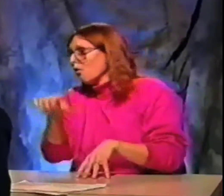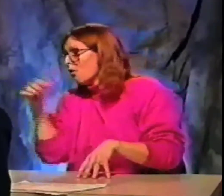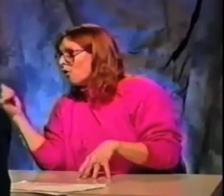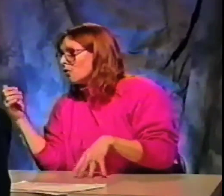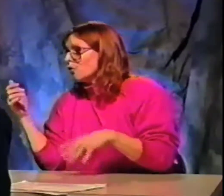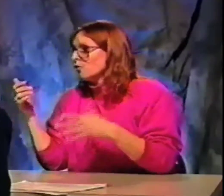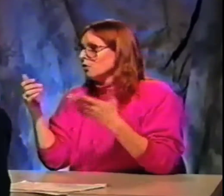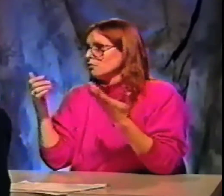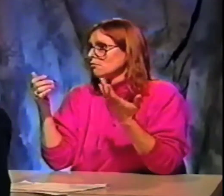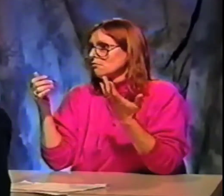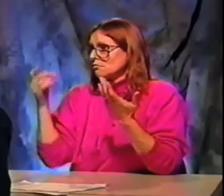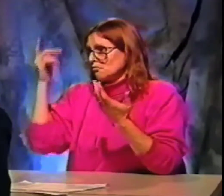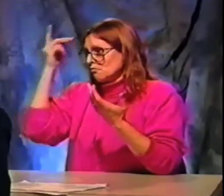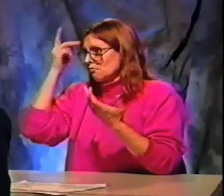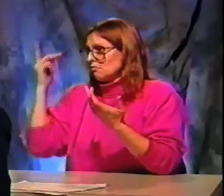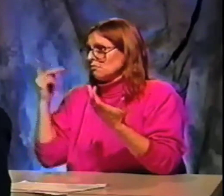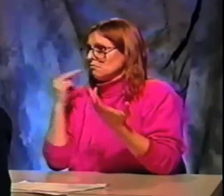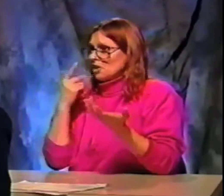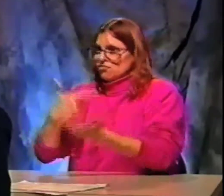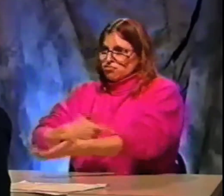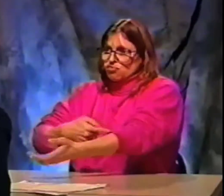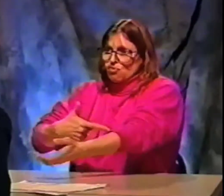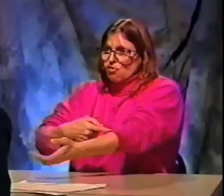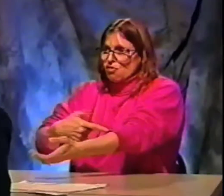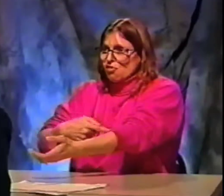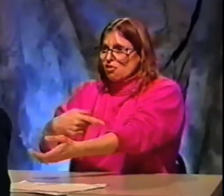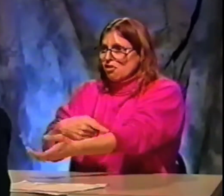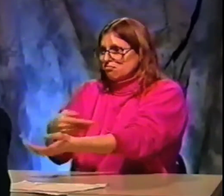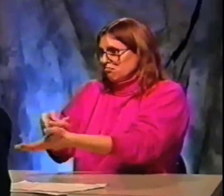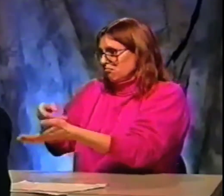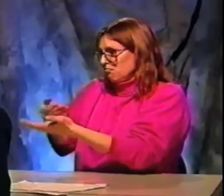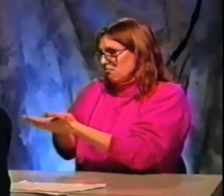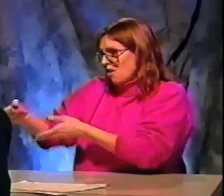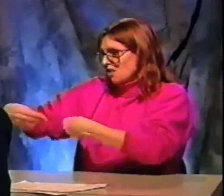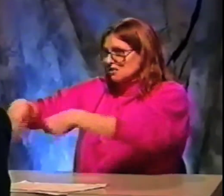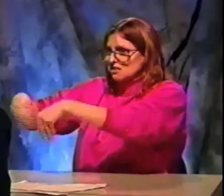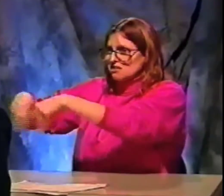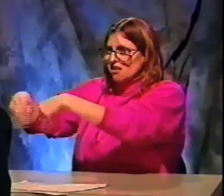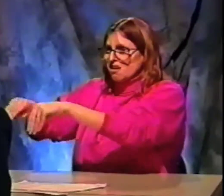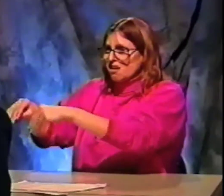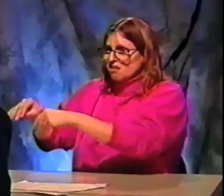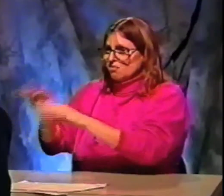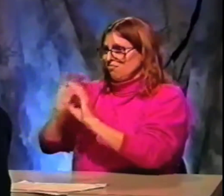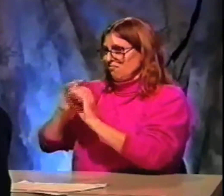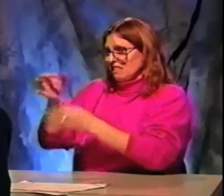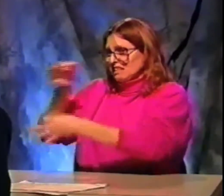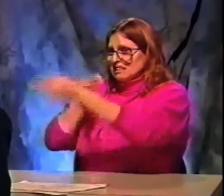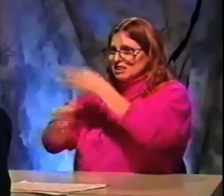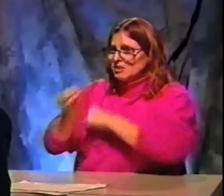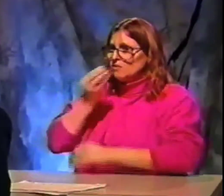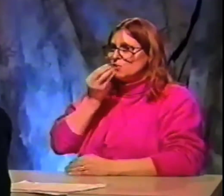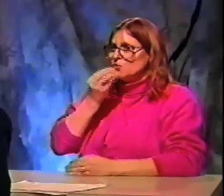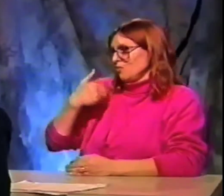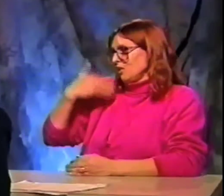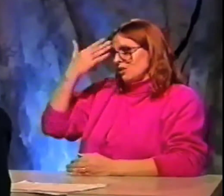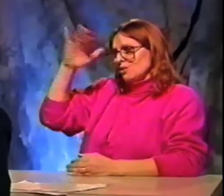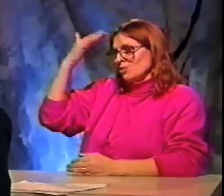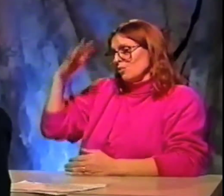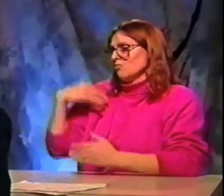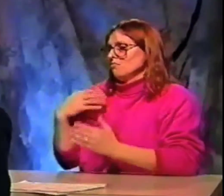I don't know about other parents, if ones that are like addicted to drugs or selling, or,